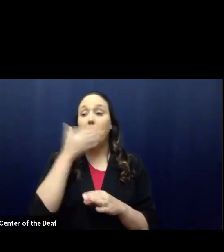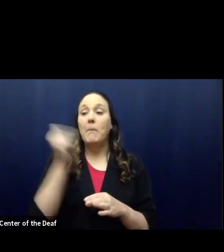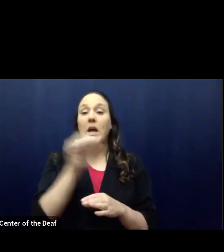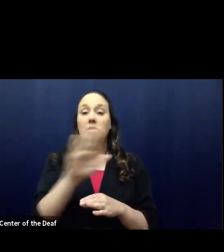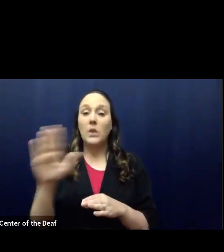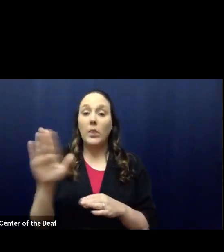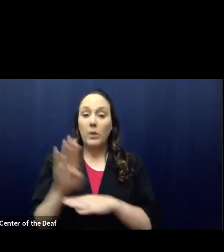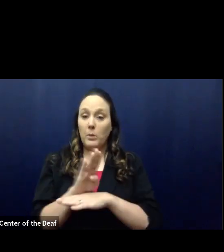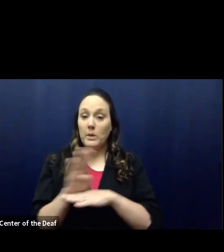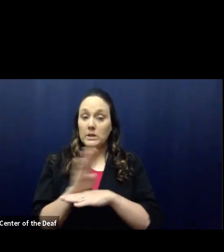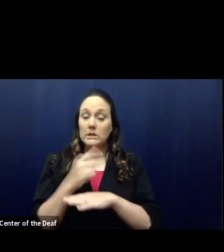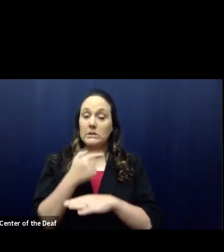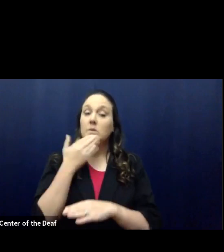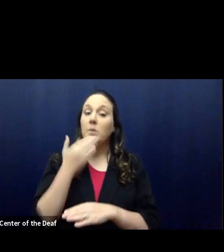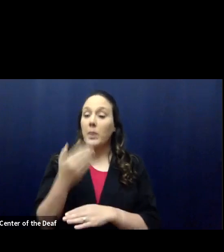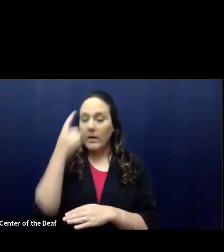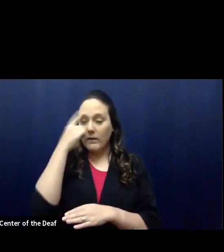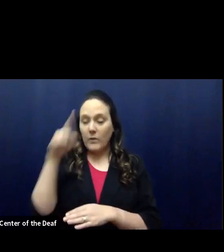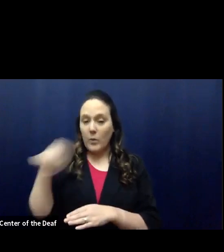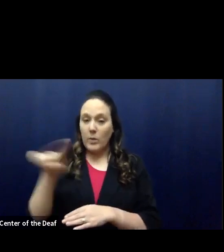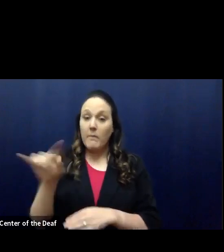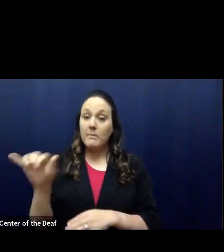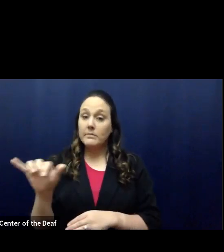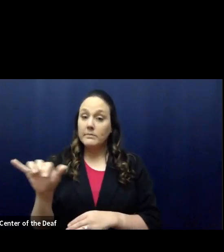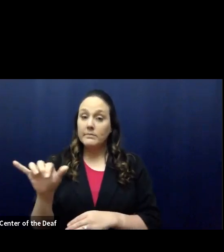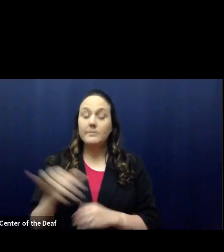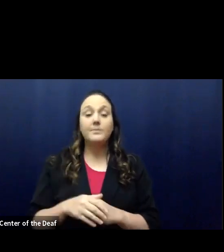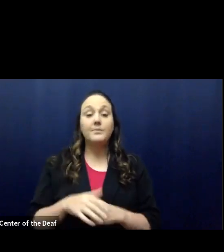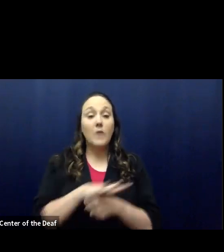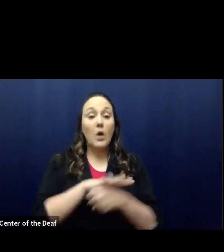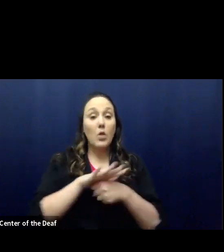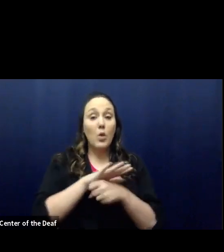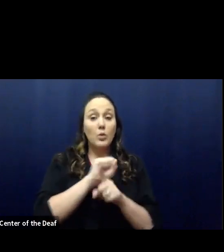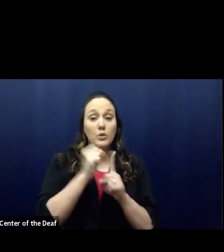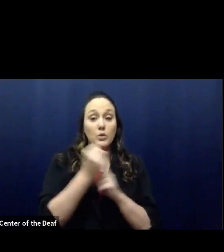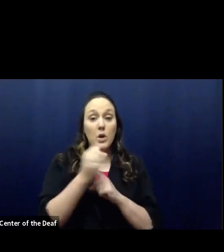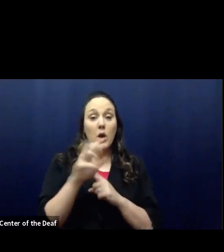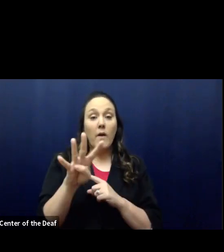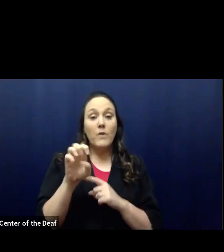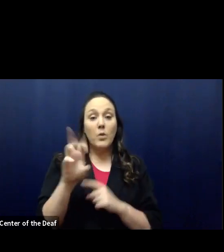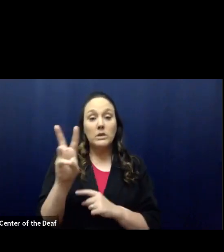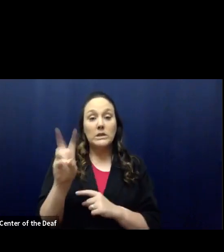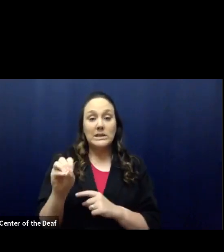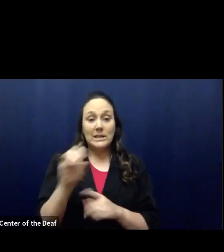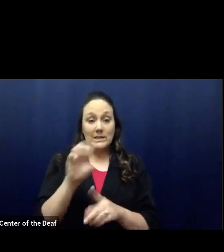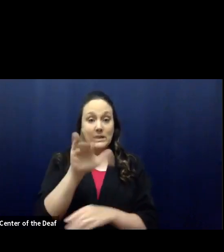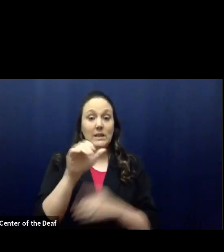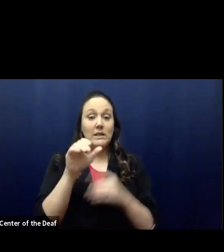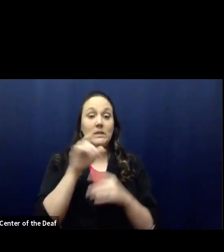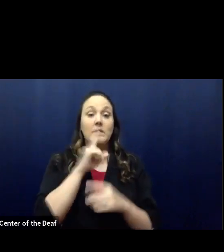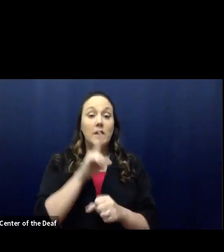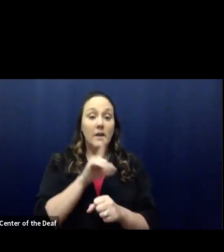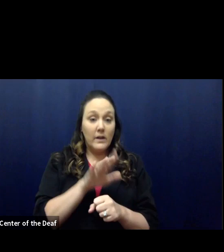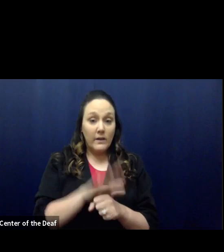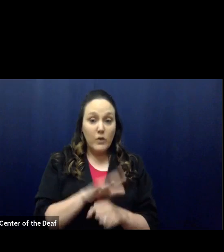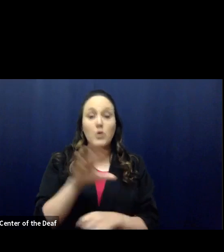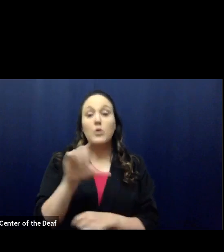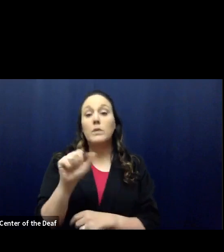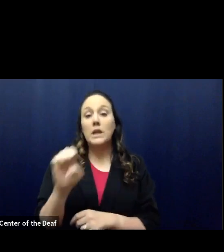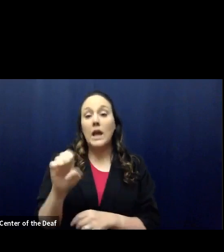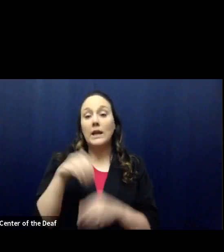well. Moving into our local situation, we have 460 confirmed cases of COVID-19 in Knox